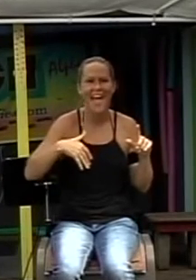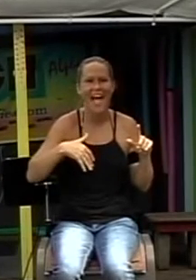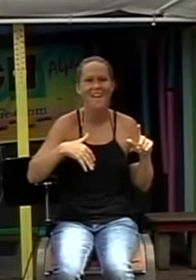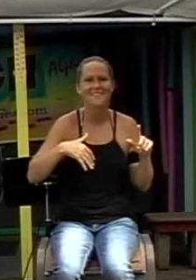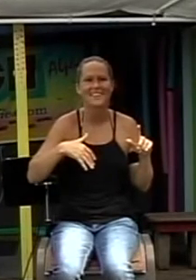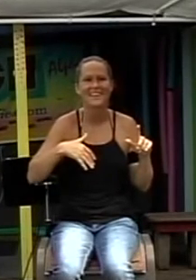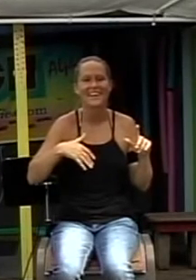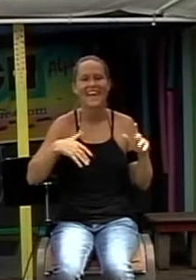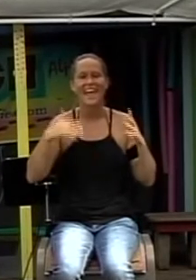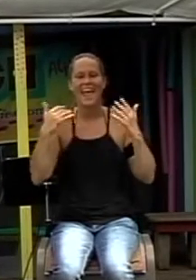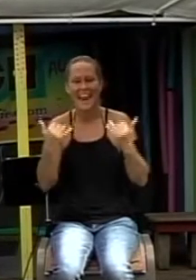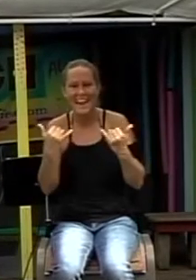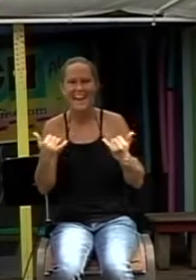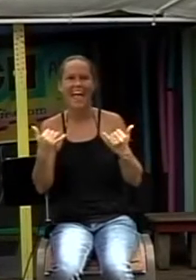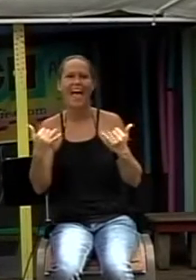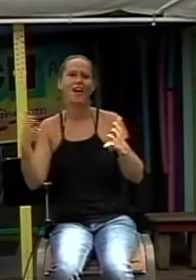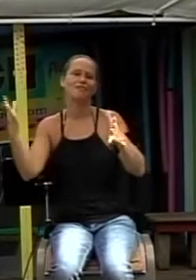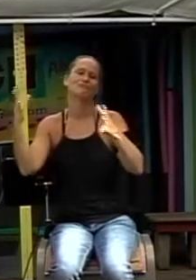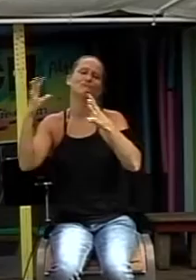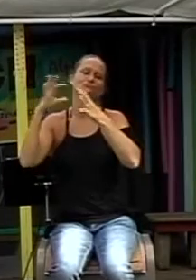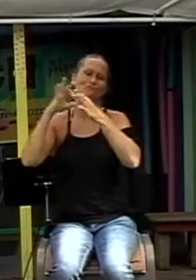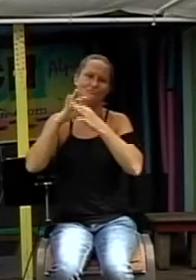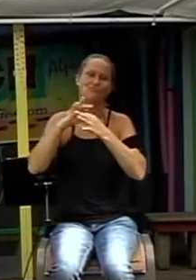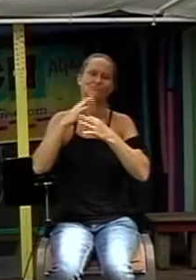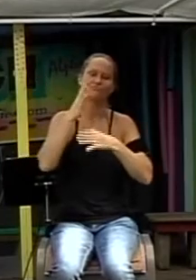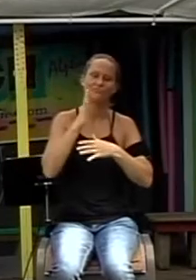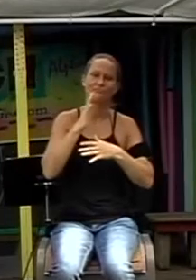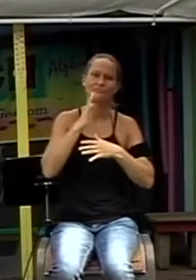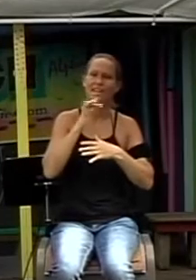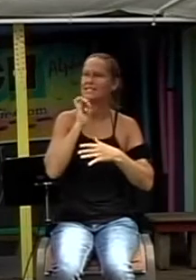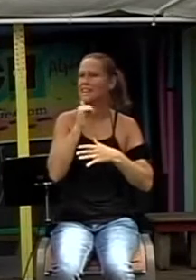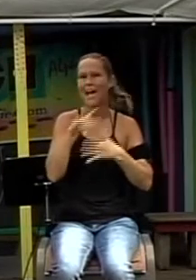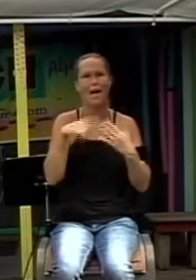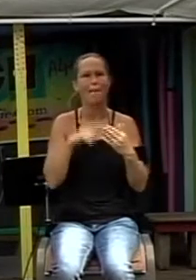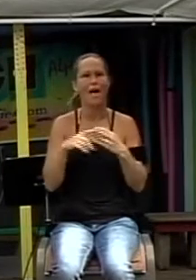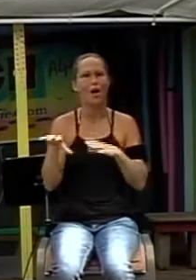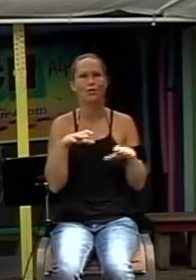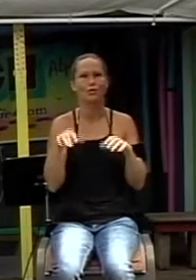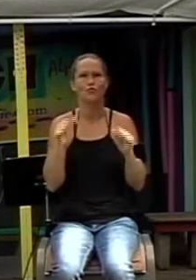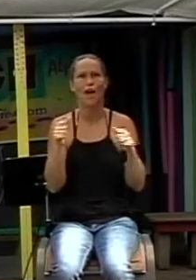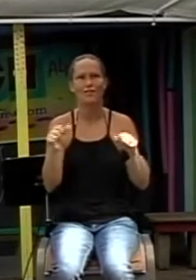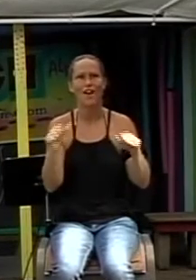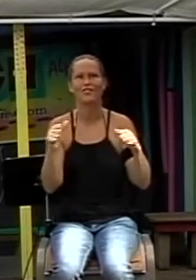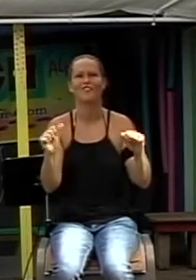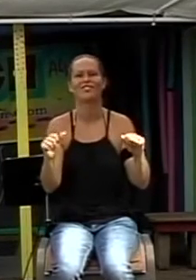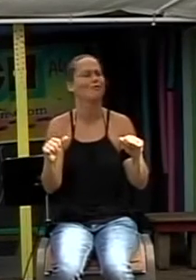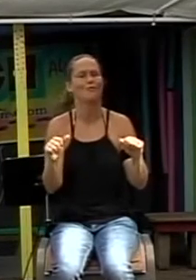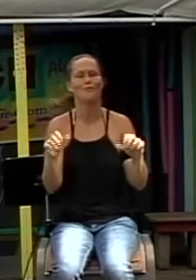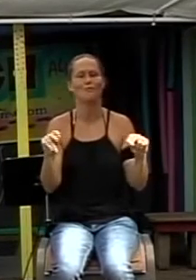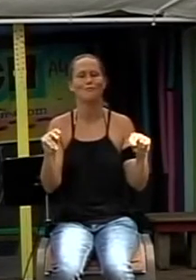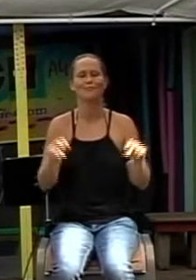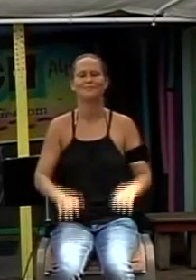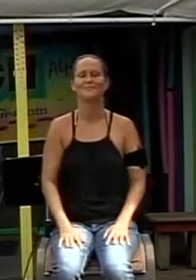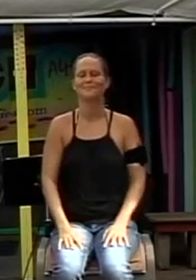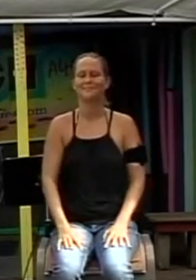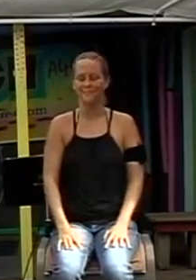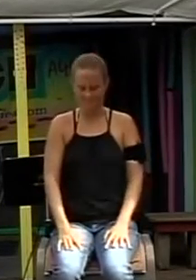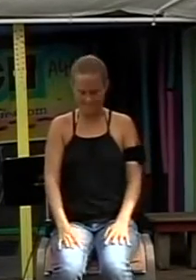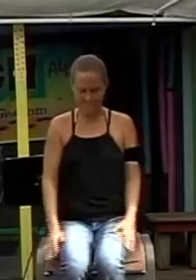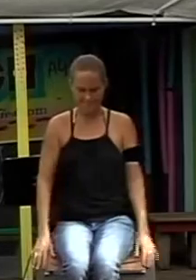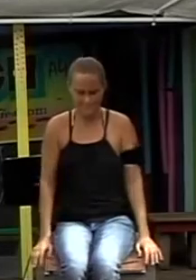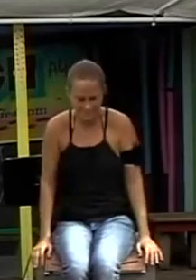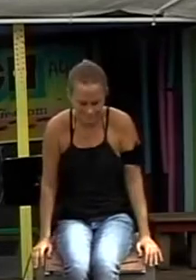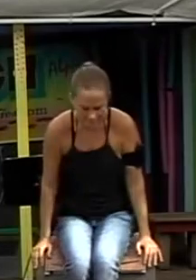Again, over and over and over, I feel like we're a broken record, Bob and I, sometimes, because there's nothing more clear in